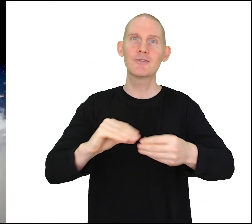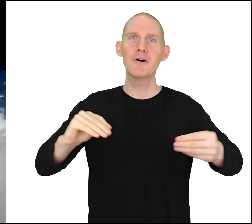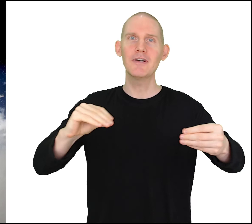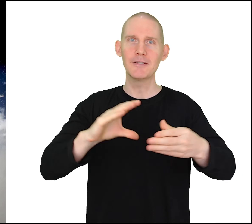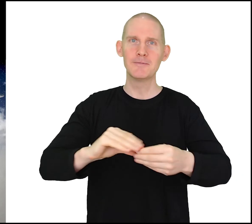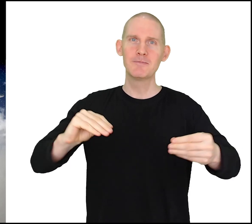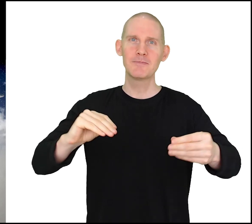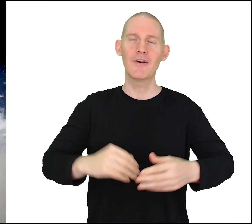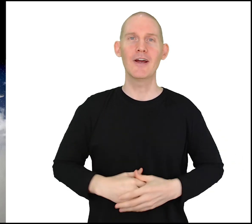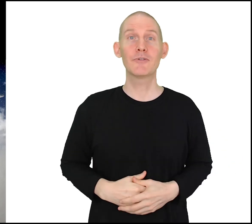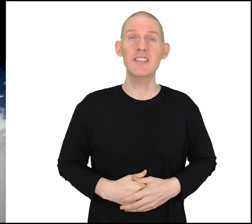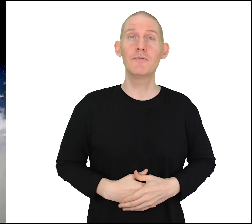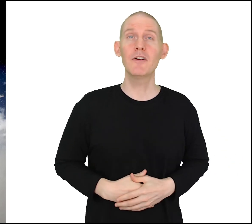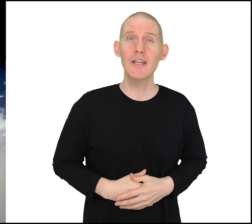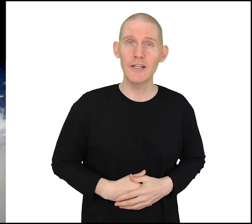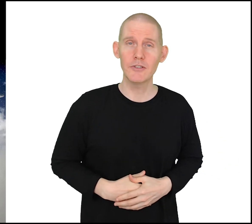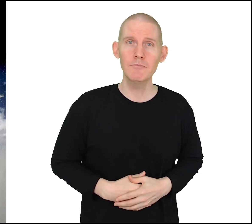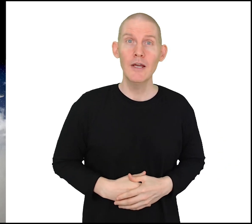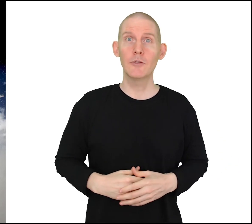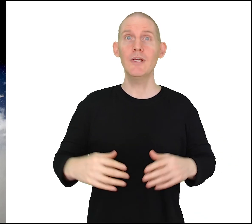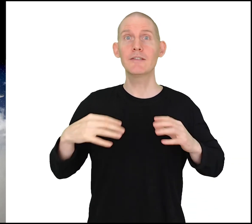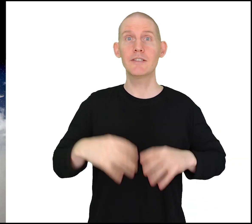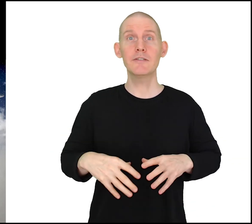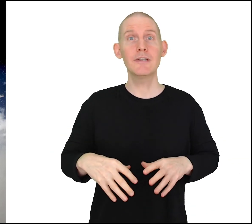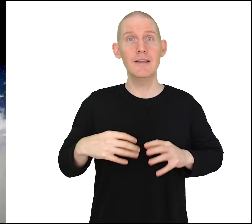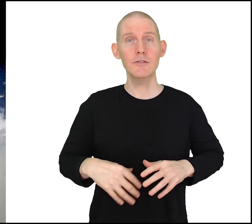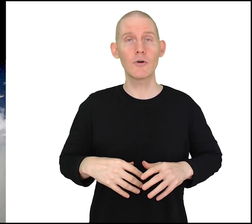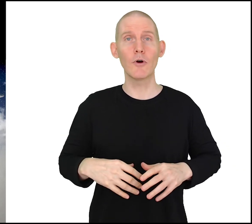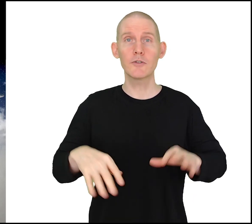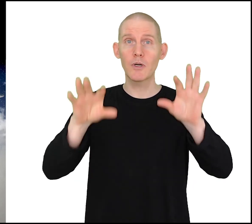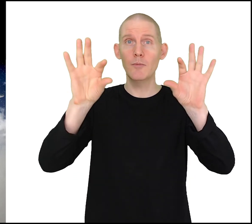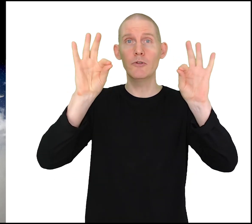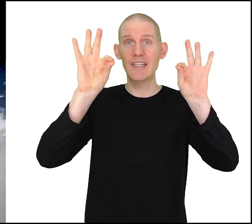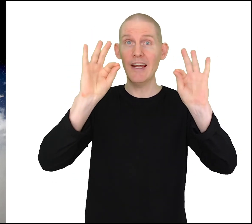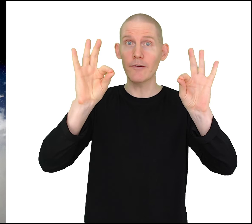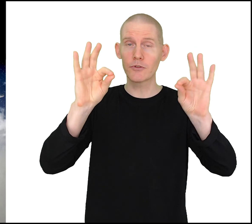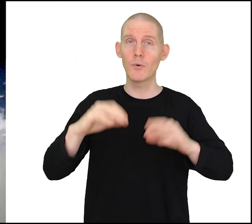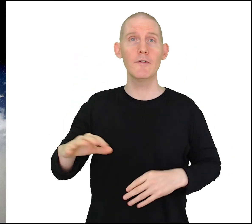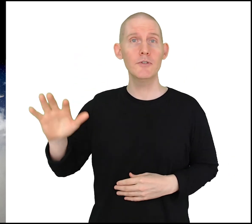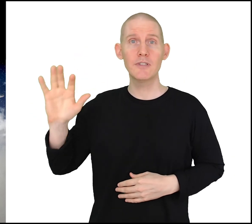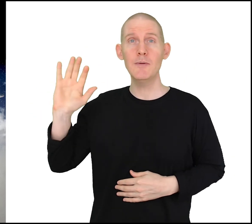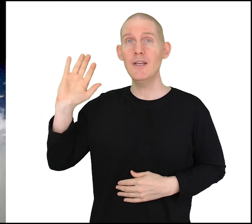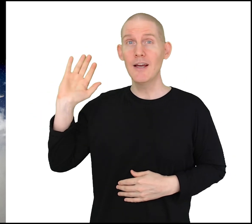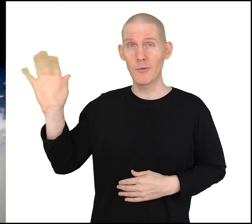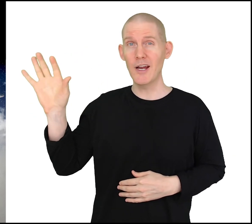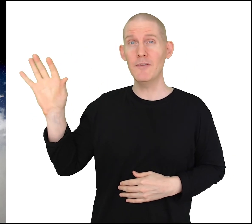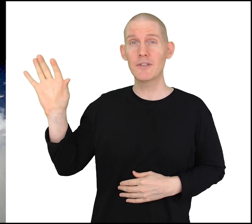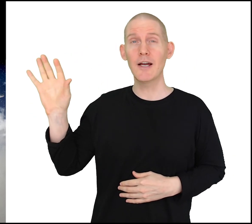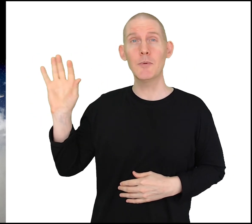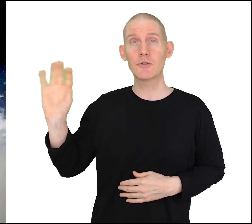Story. All right, so that's a variation. To be consistent in this course, we're going to be using F's. So whenever you see me and we're talking about story,